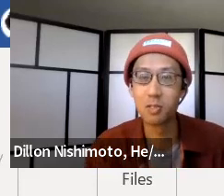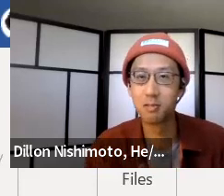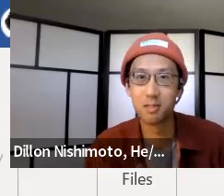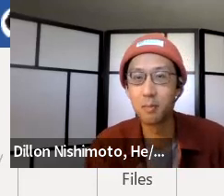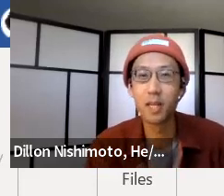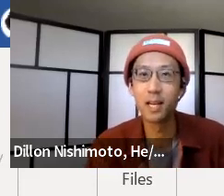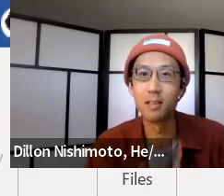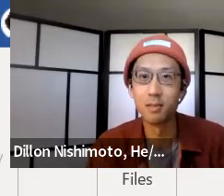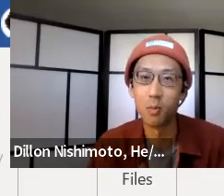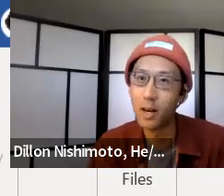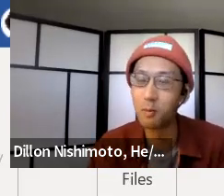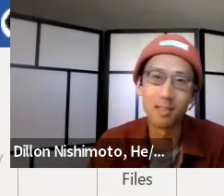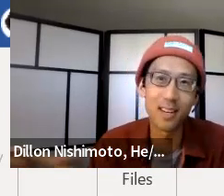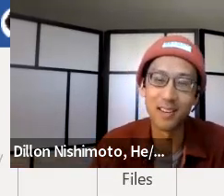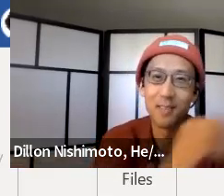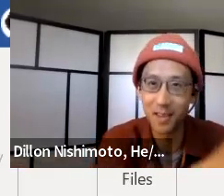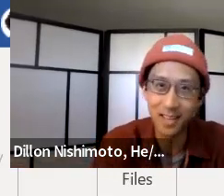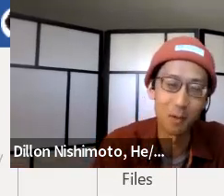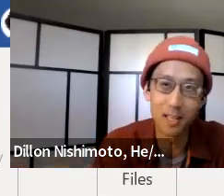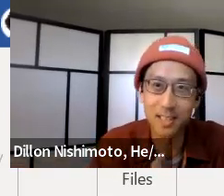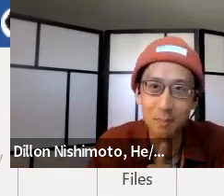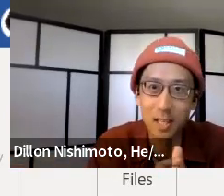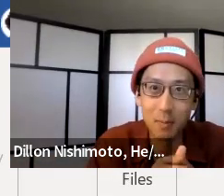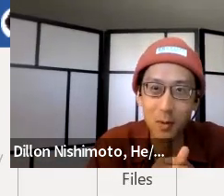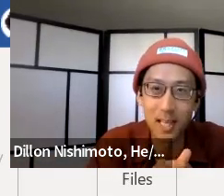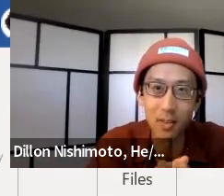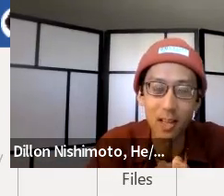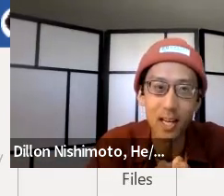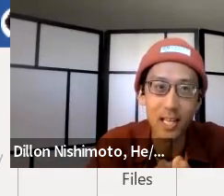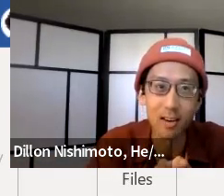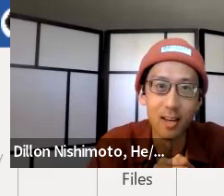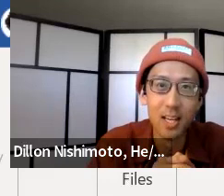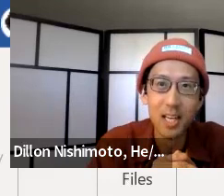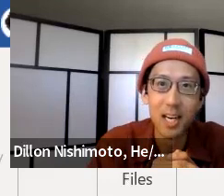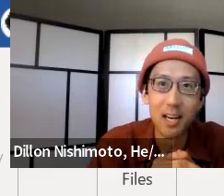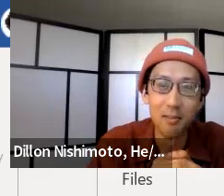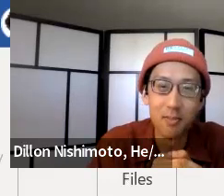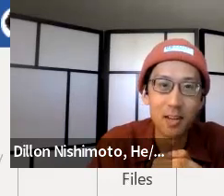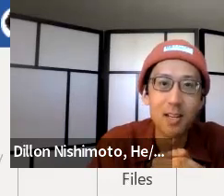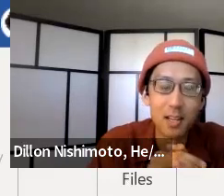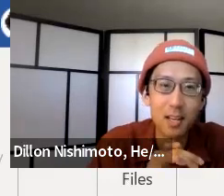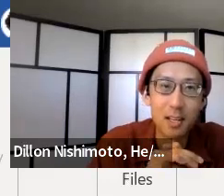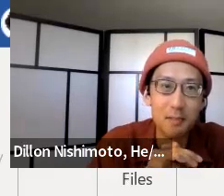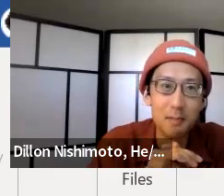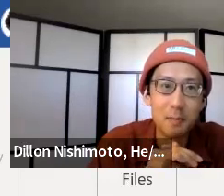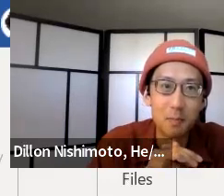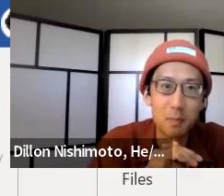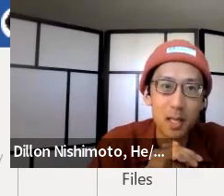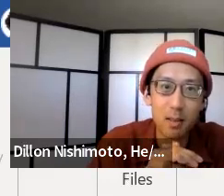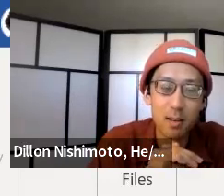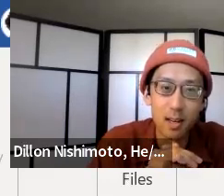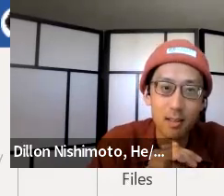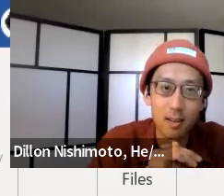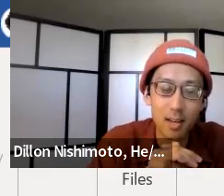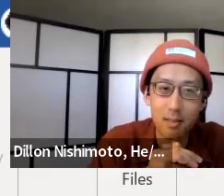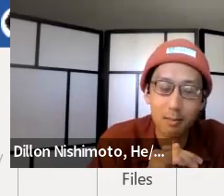to do something else. Why would I mean, again, we could keep going down the line here Sure. of but